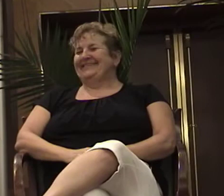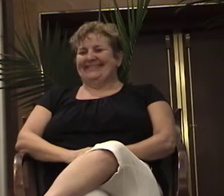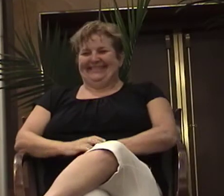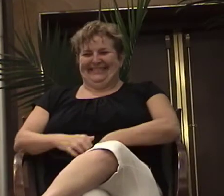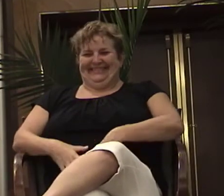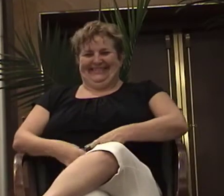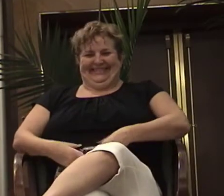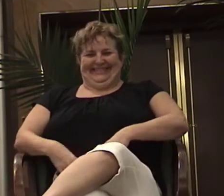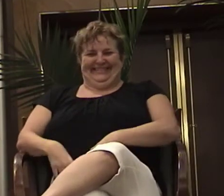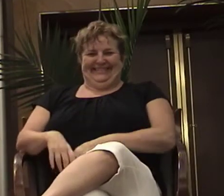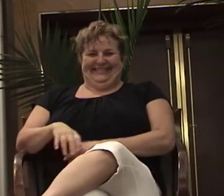And